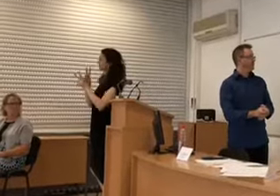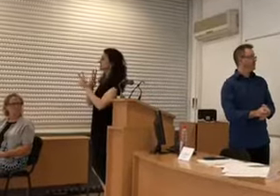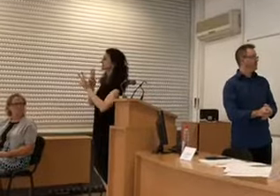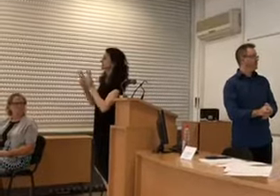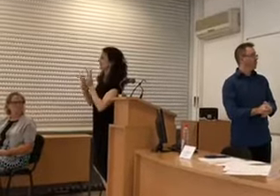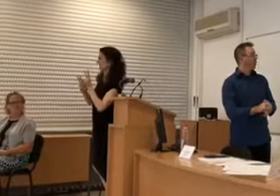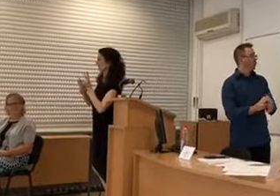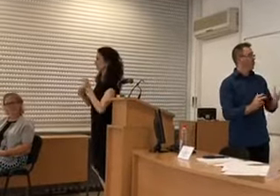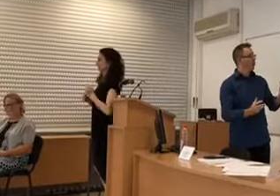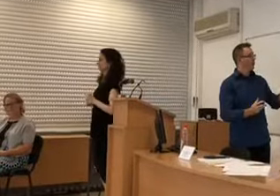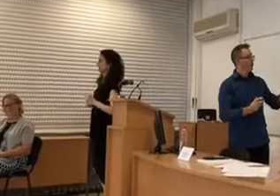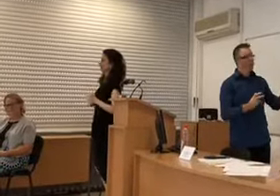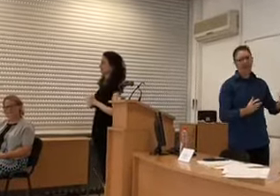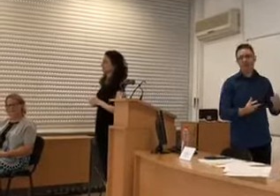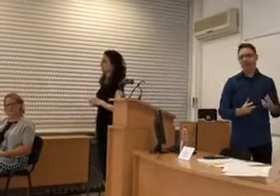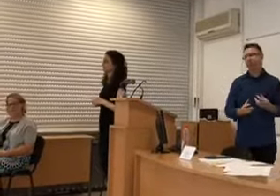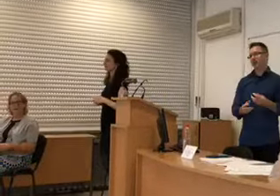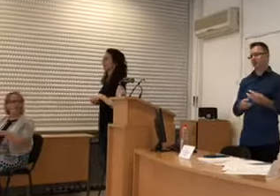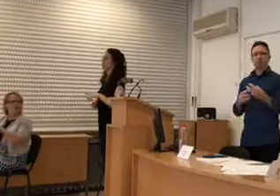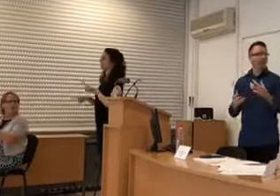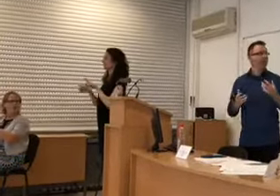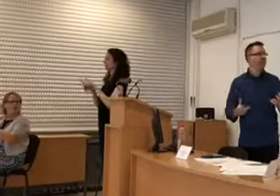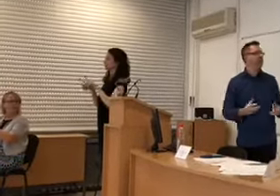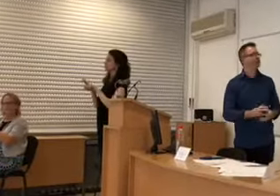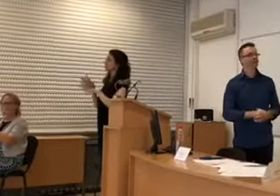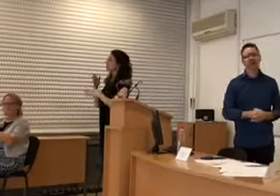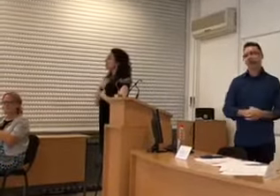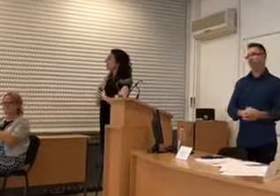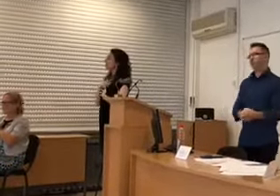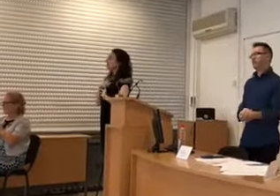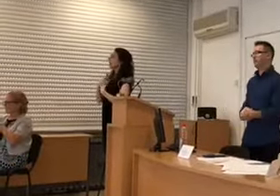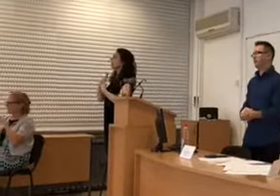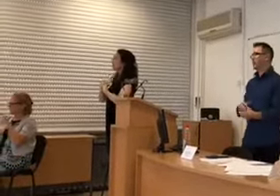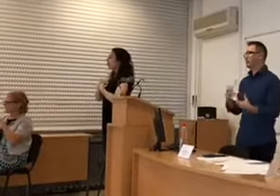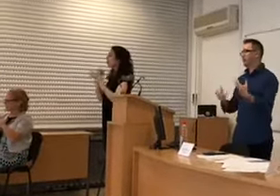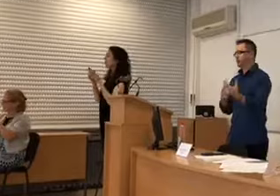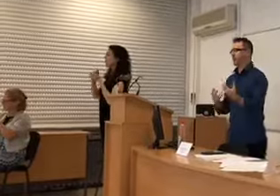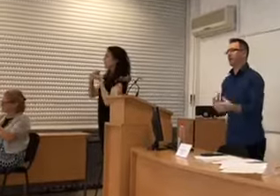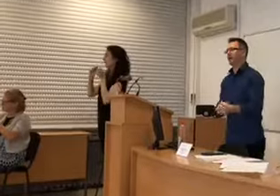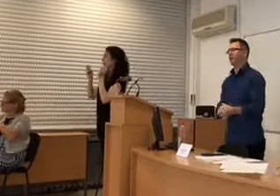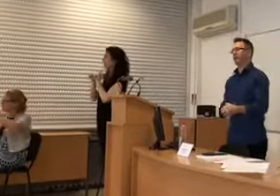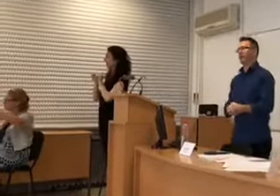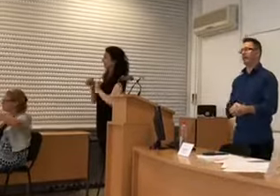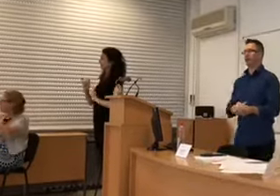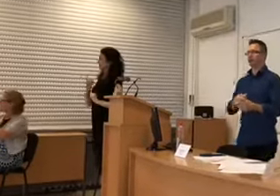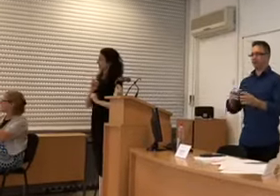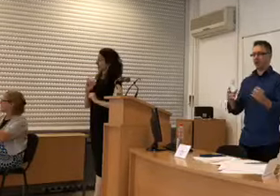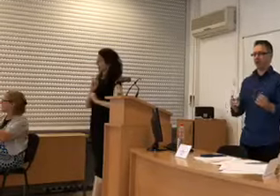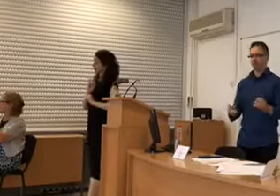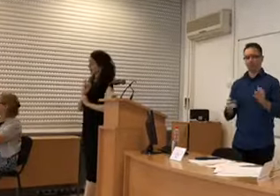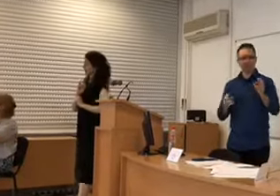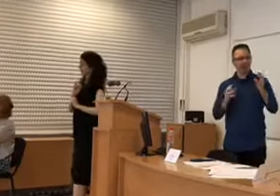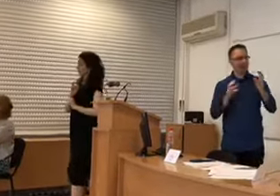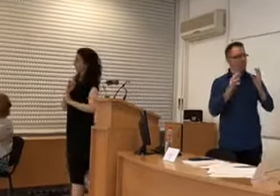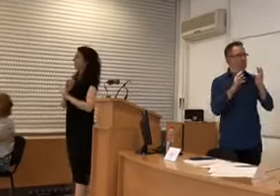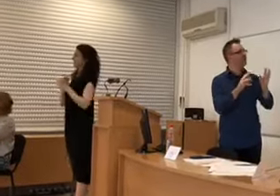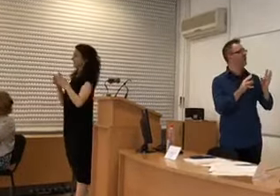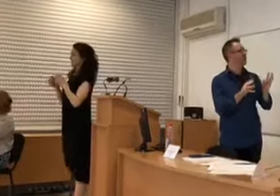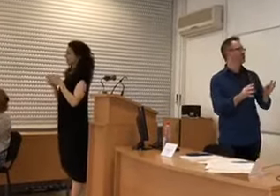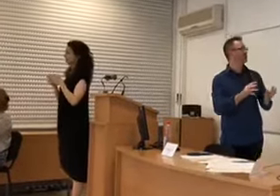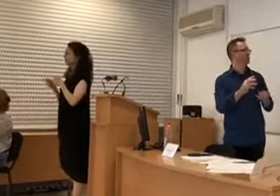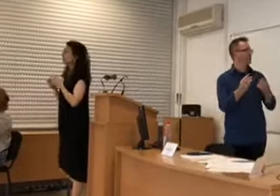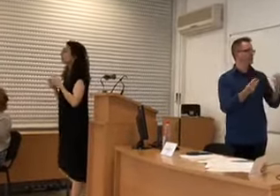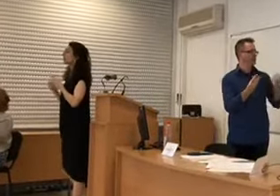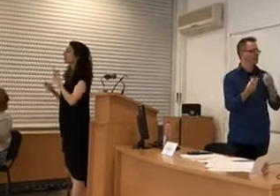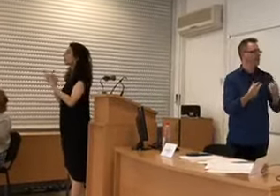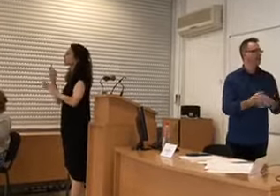There are also a big proliferation of identity games with this kind of, so there are